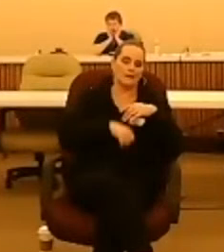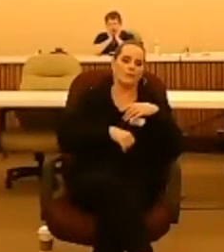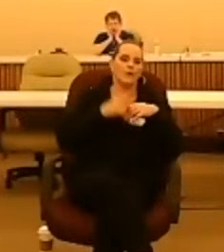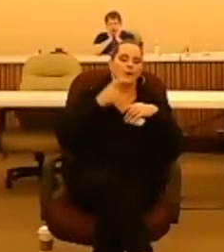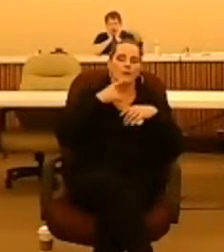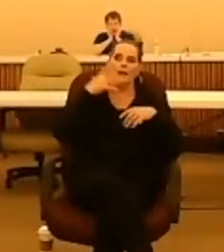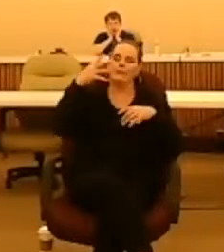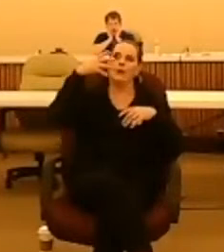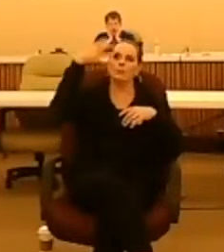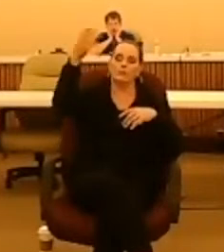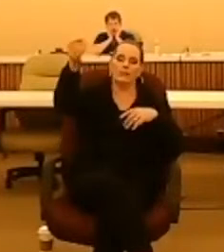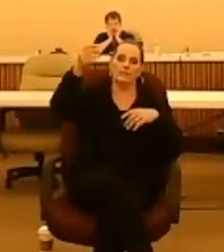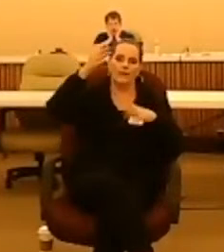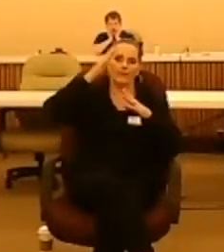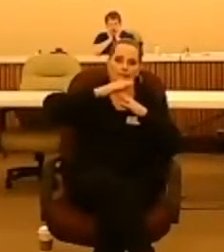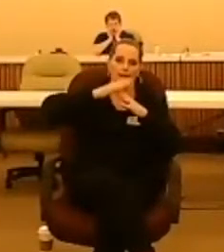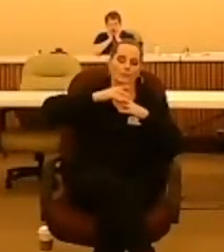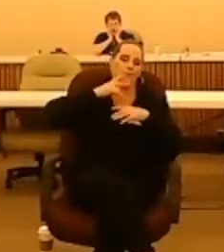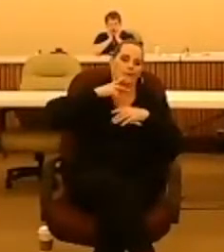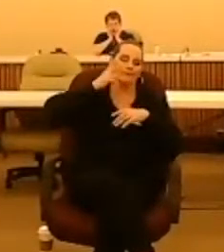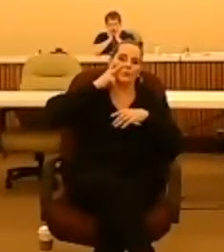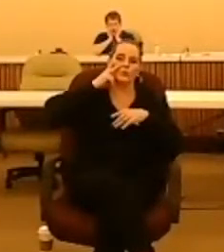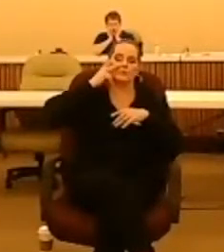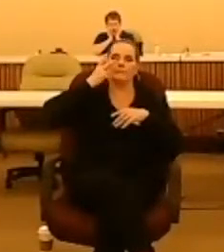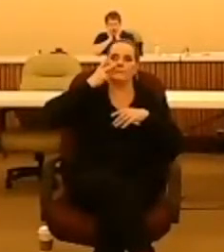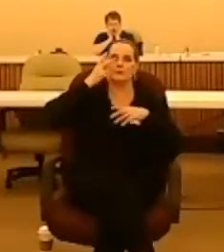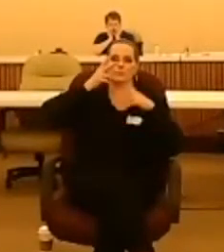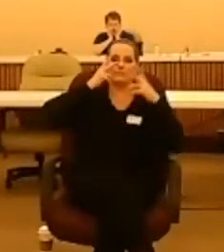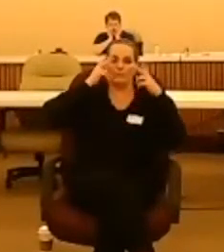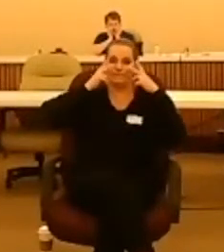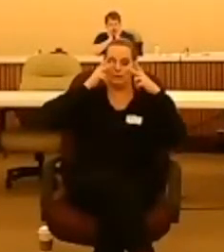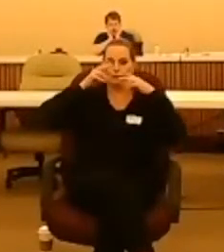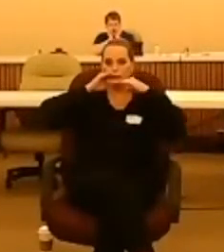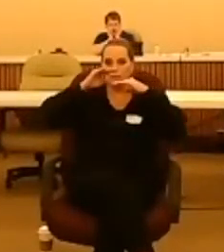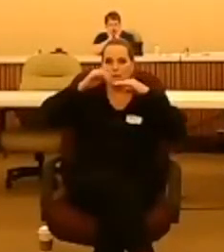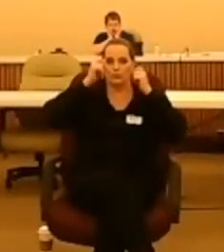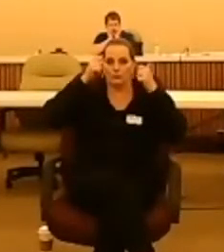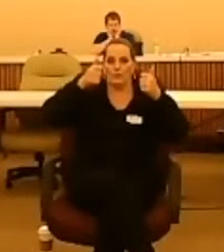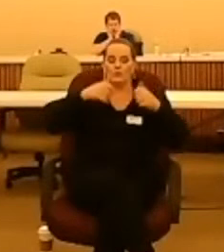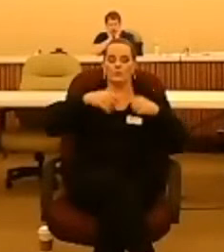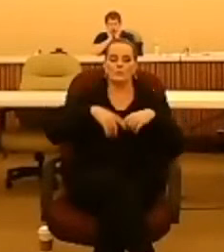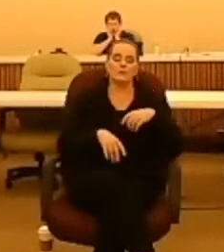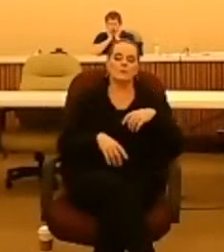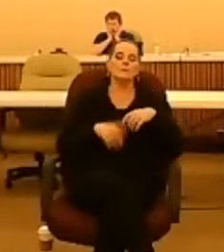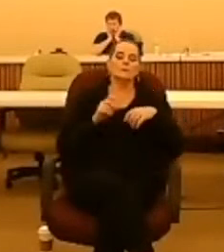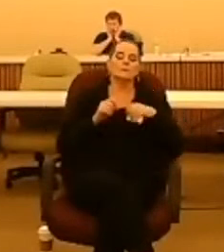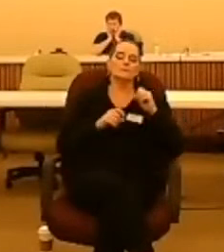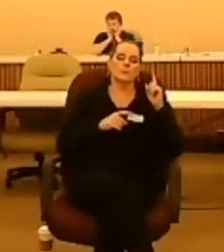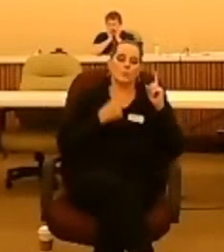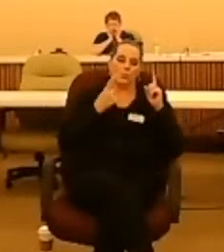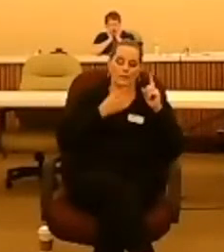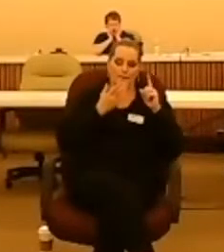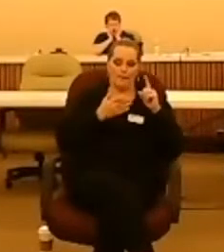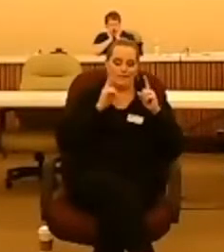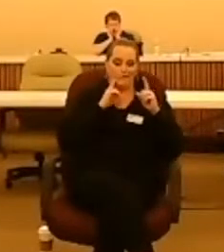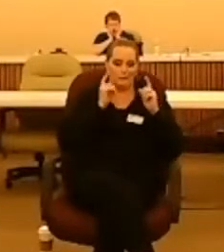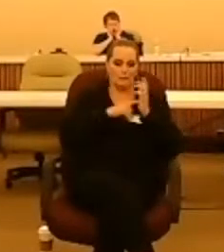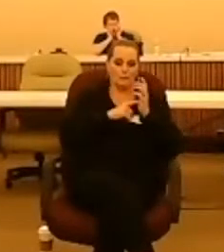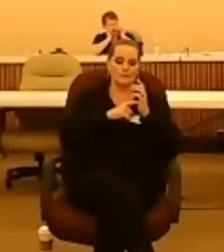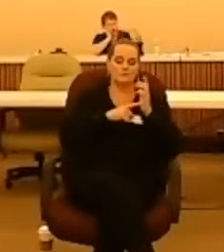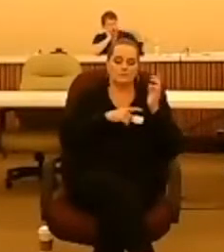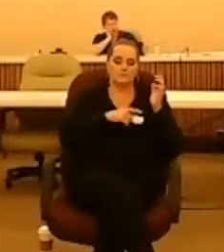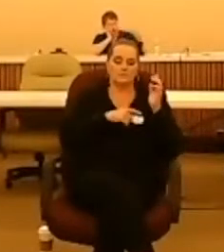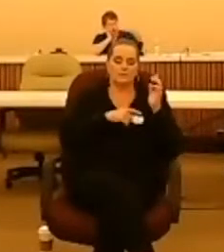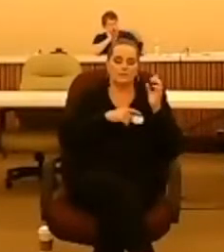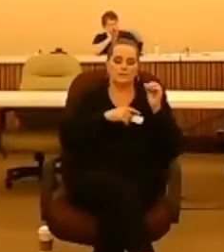hill where it will have good sight lines, both northbound and southbound. One of the things you'll notice in the